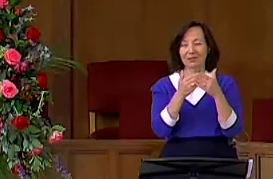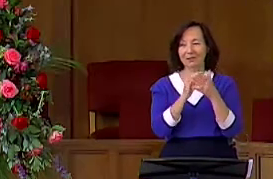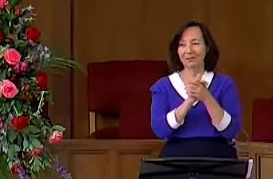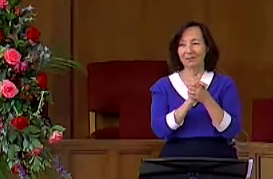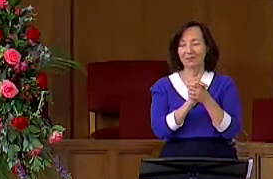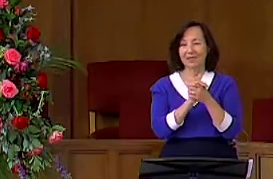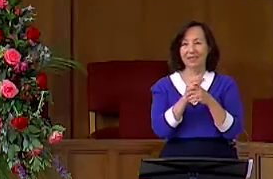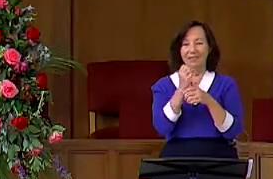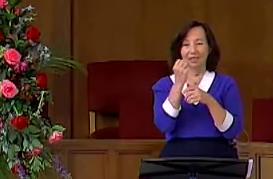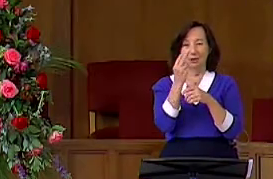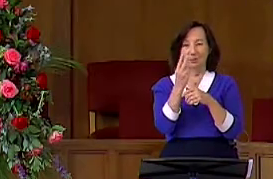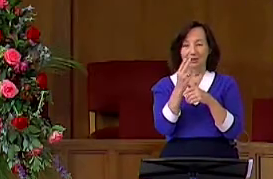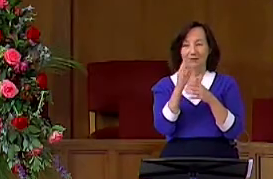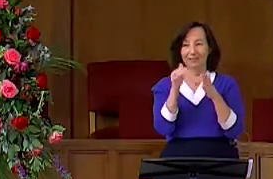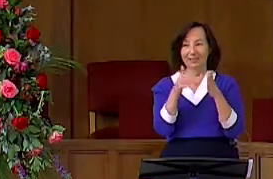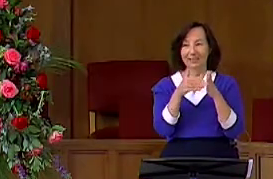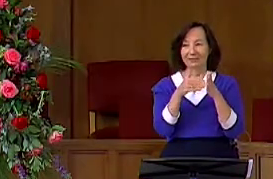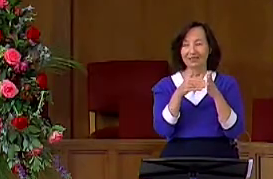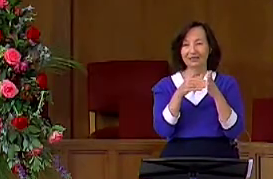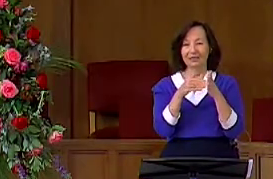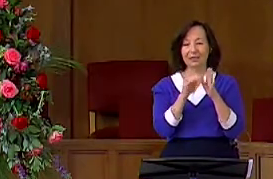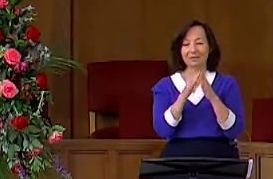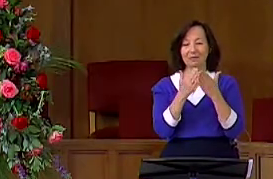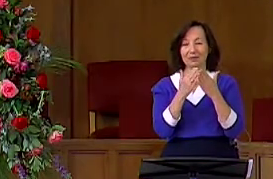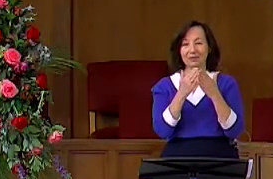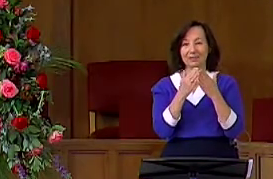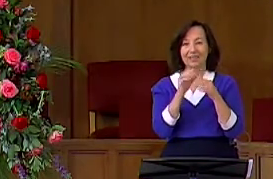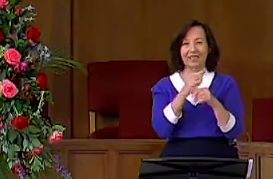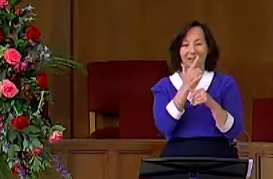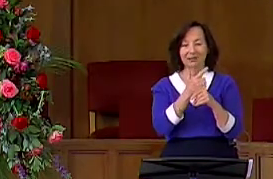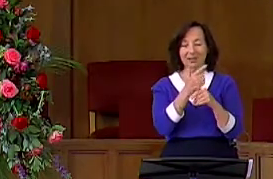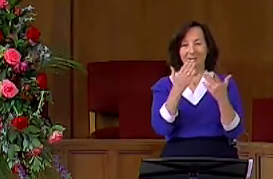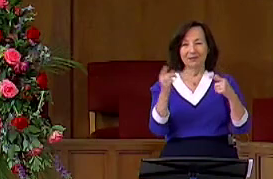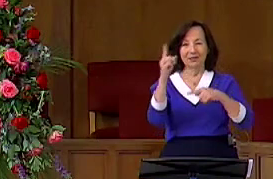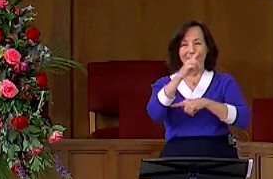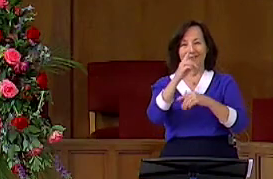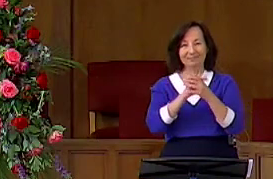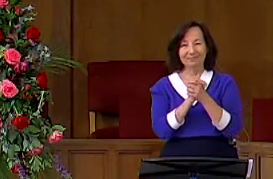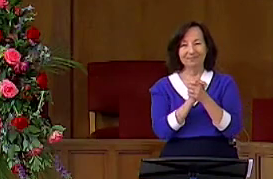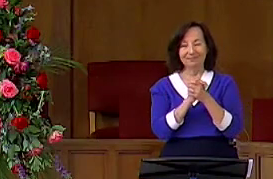are 12,000 volumes in our library today.